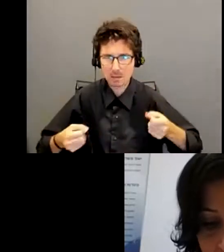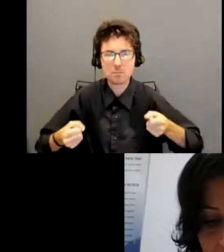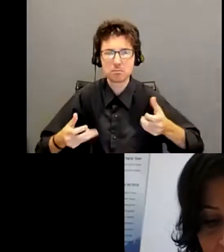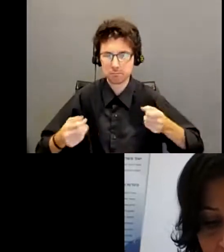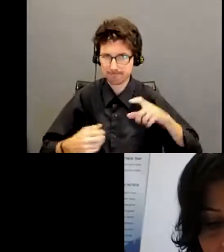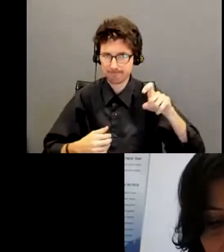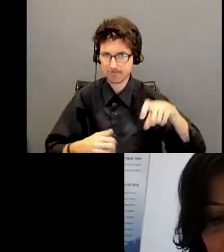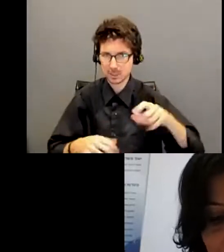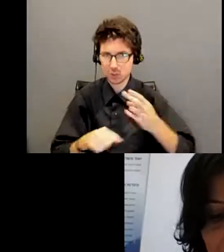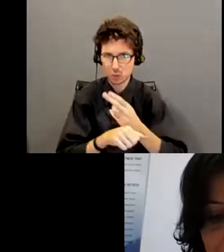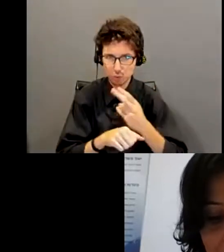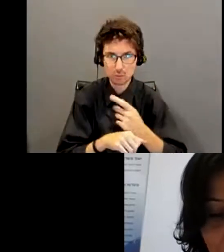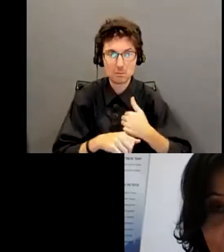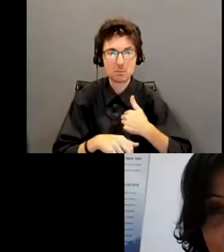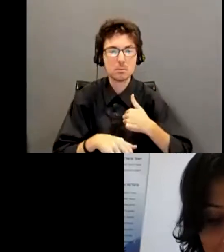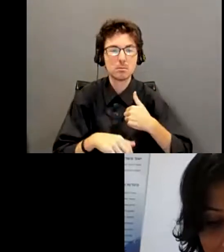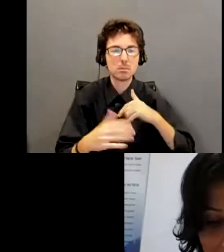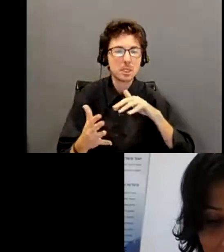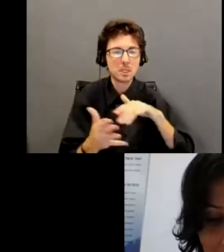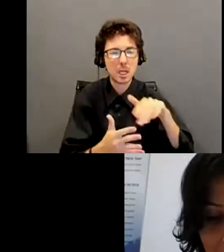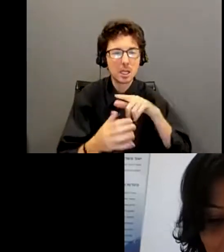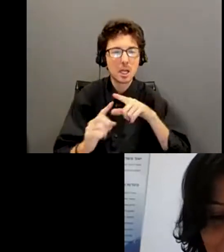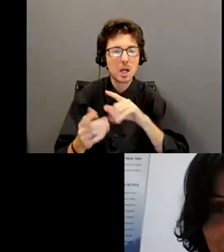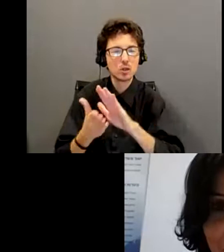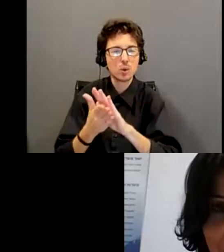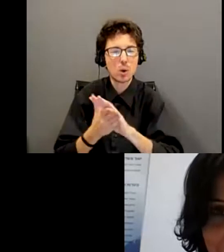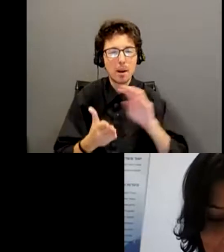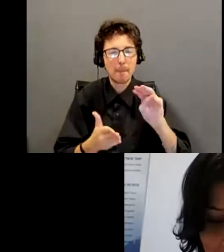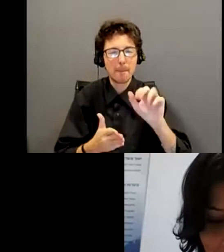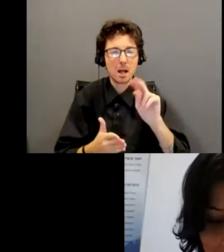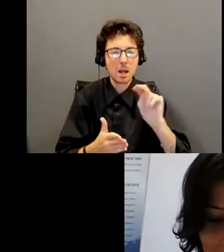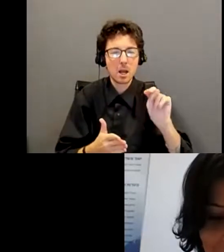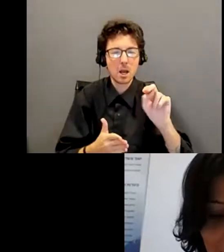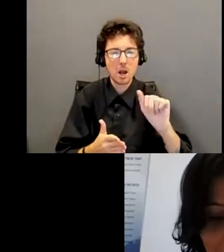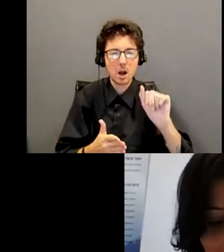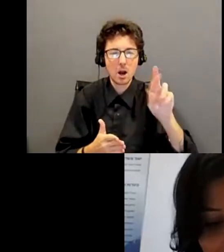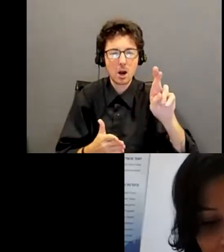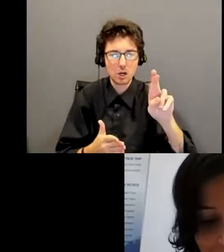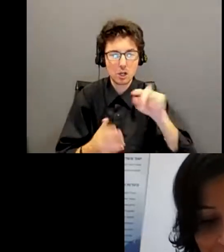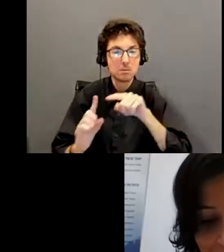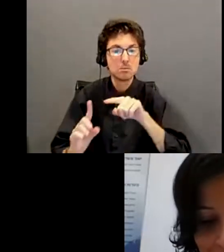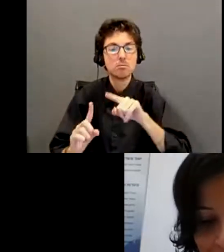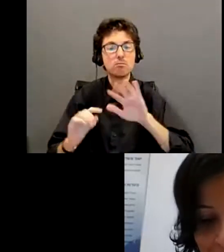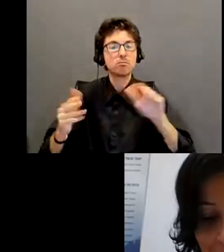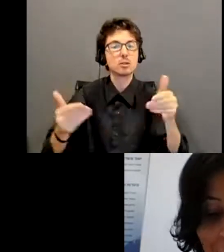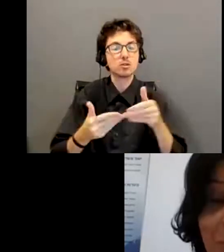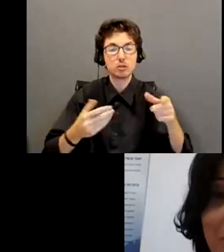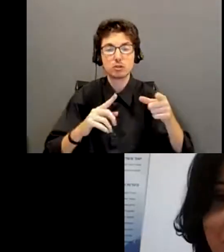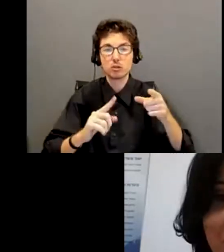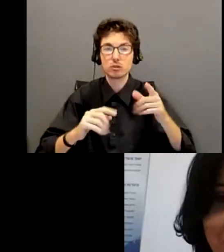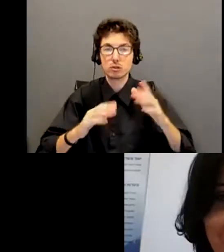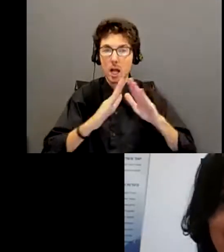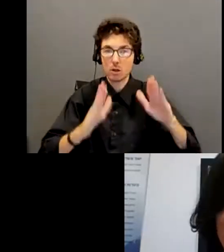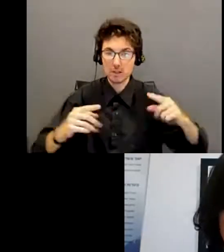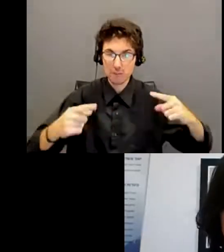School, which introduced me to Beta Galgalim through Sami, the director of the association. I like the idea of Beta Galgalim. I have been a member